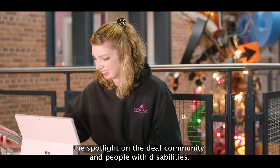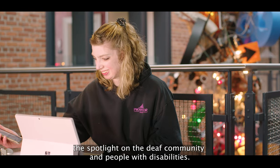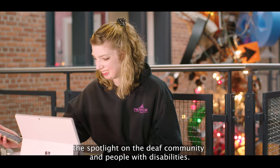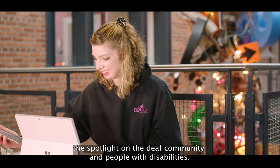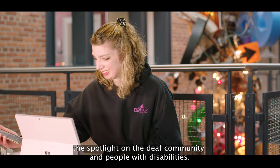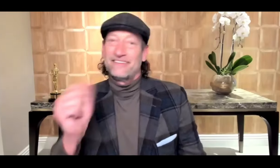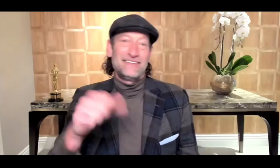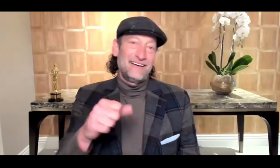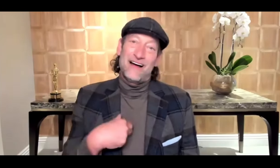disabilities.